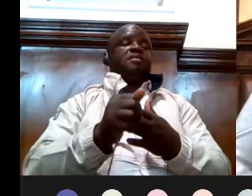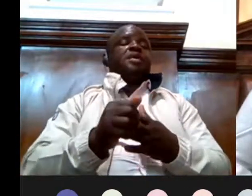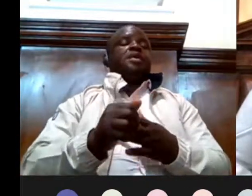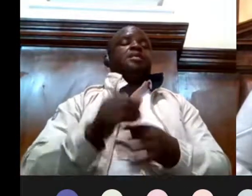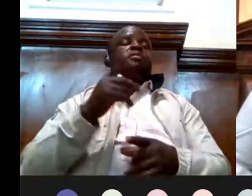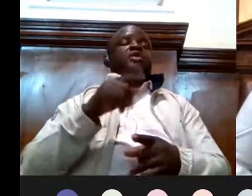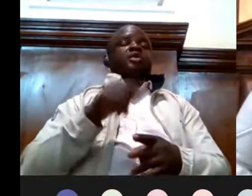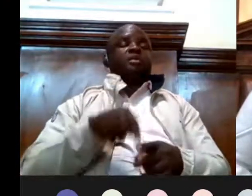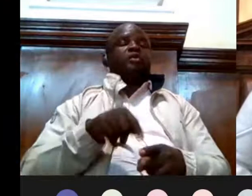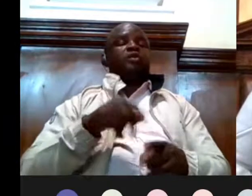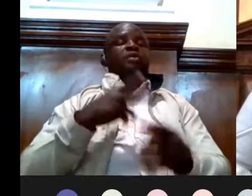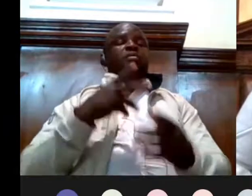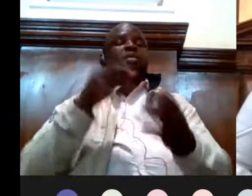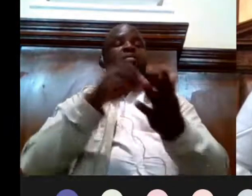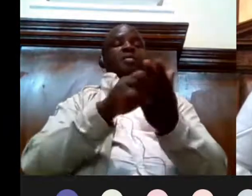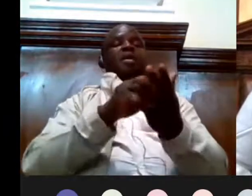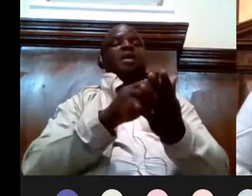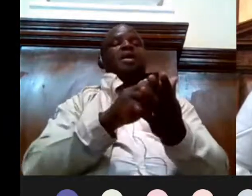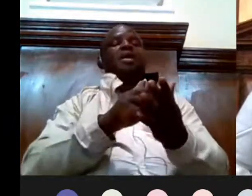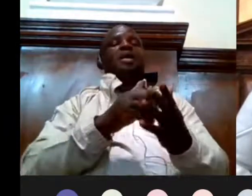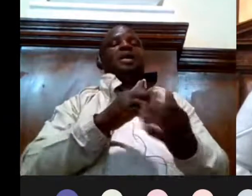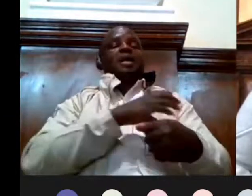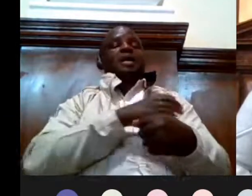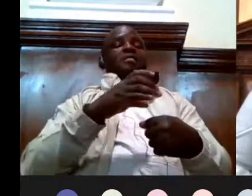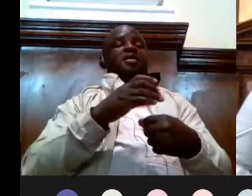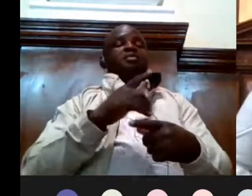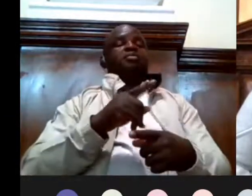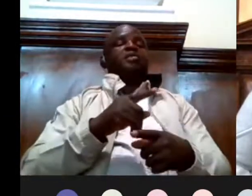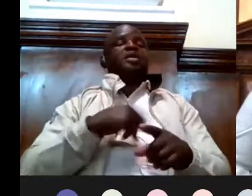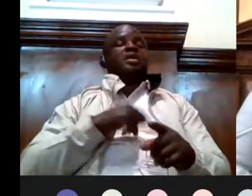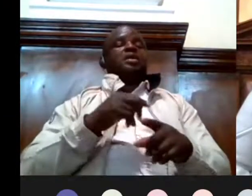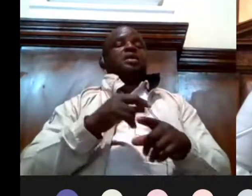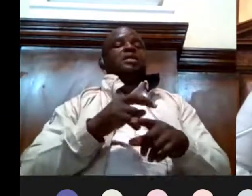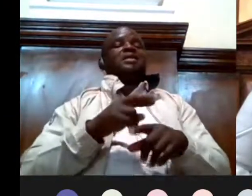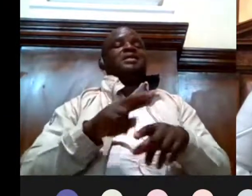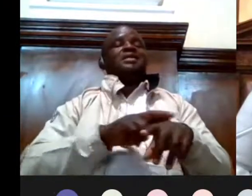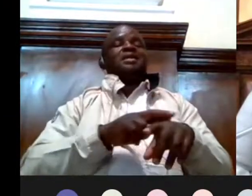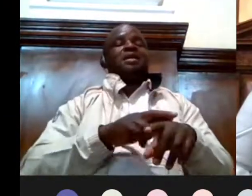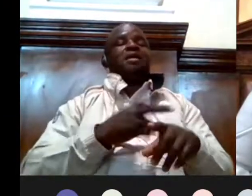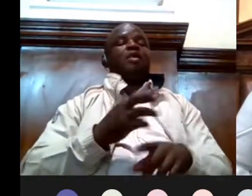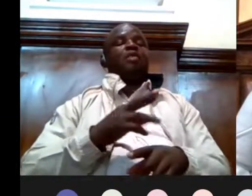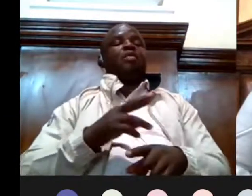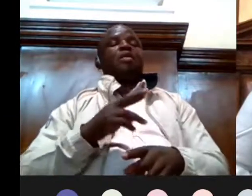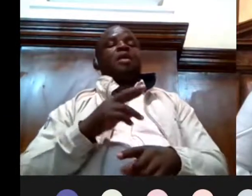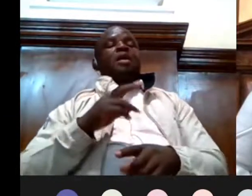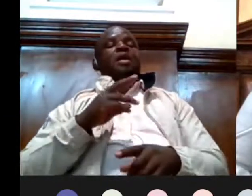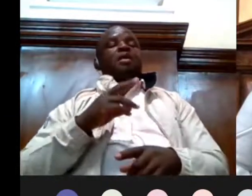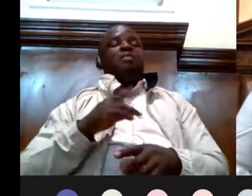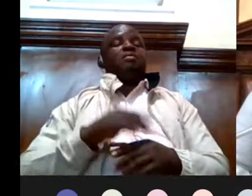the capacity. They should be based on the capacity, not because of the skin of the color of the